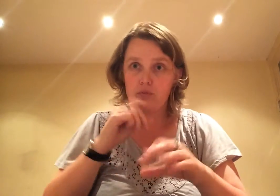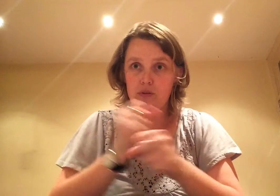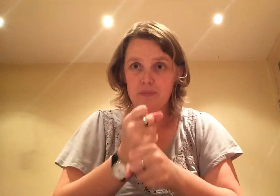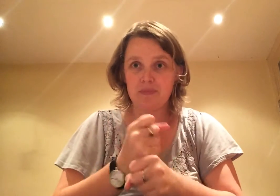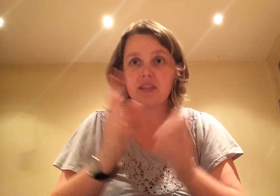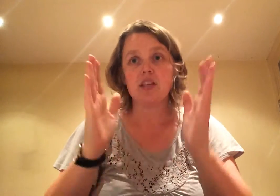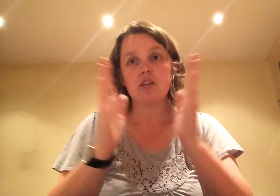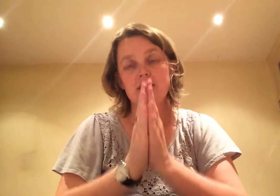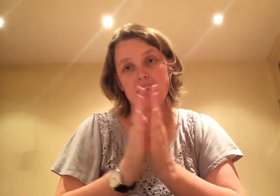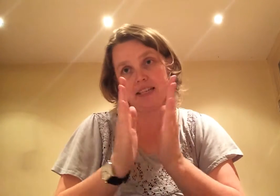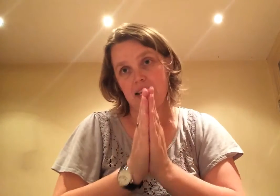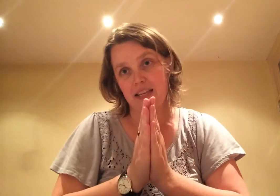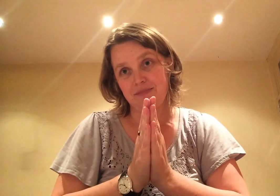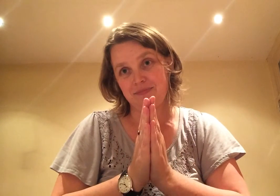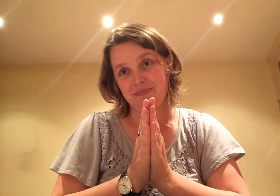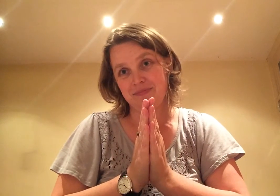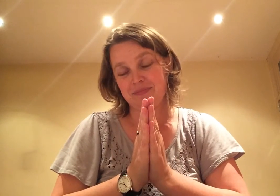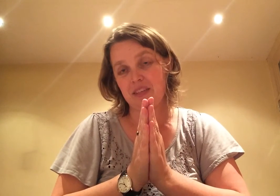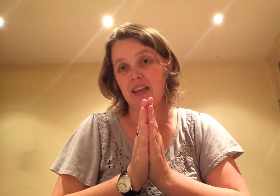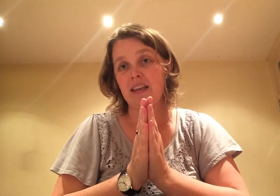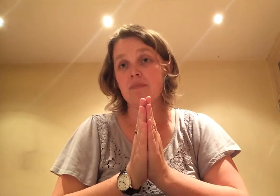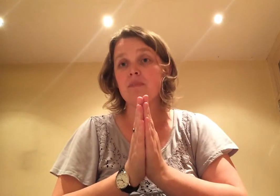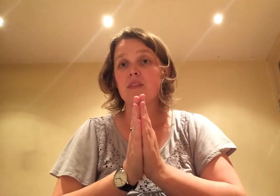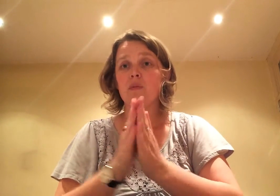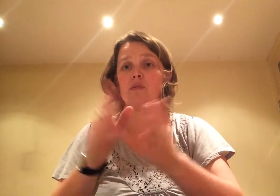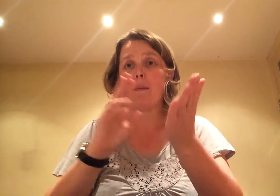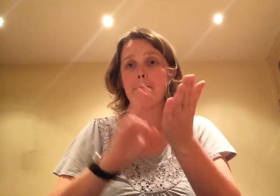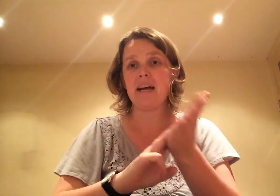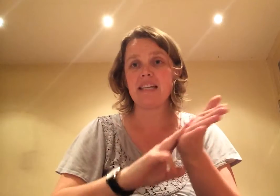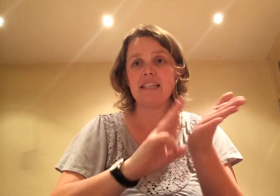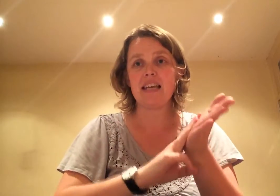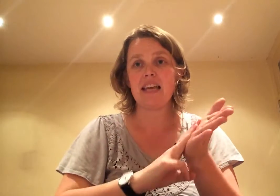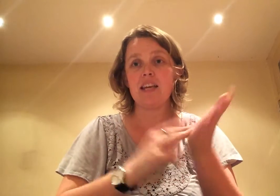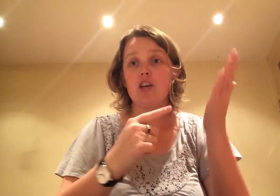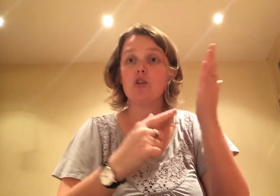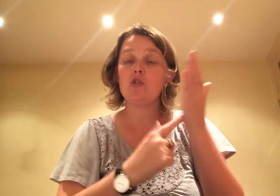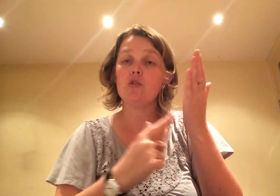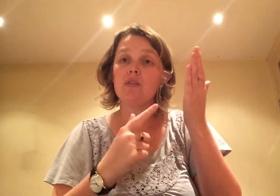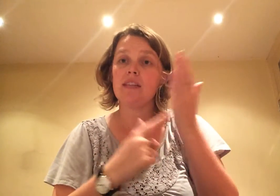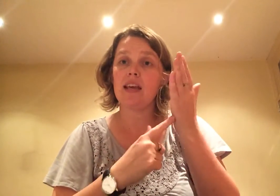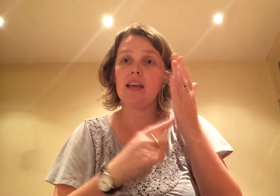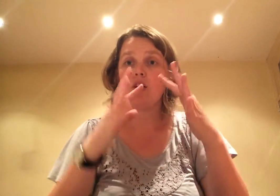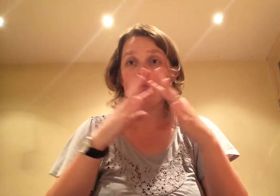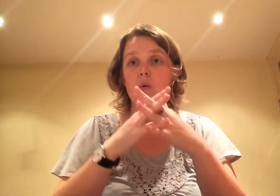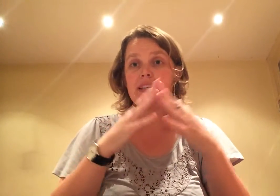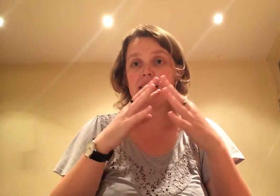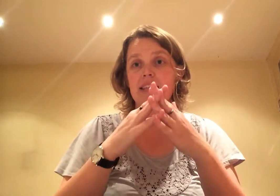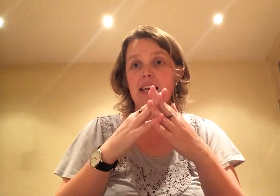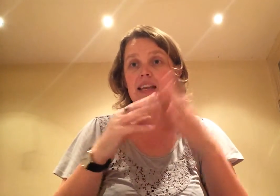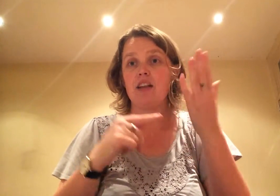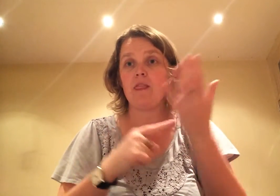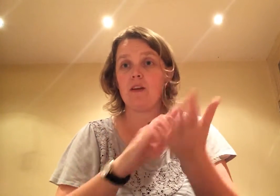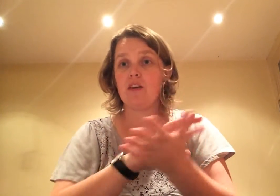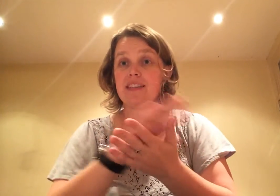do. Sunday. Okay, so we've got Monday, Tuesday, Wednesday,